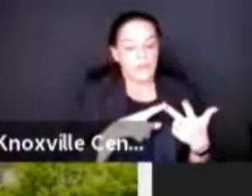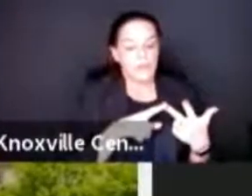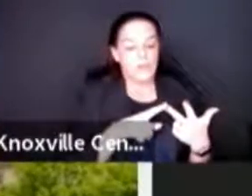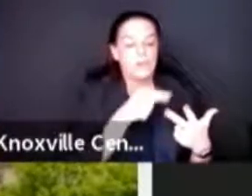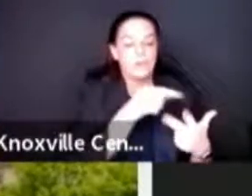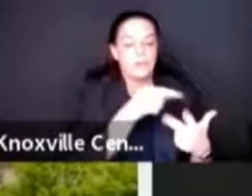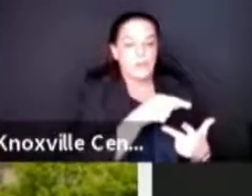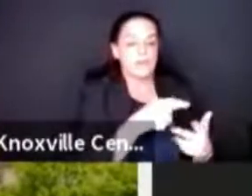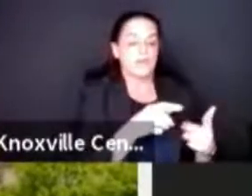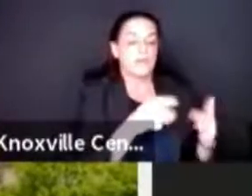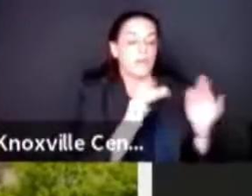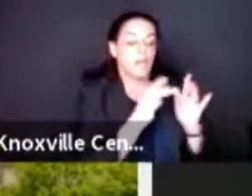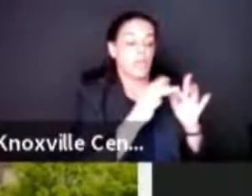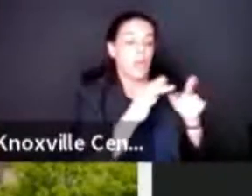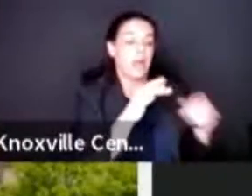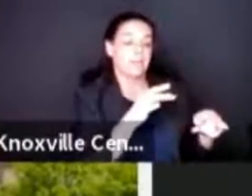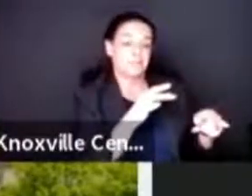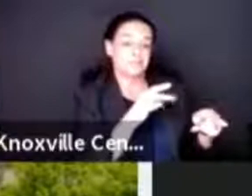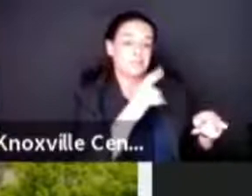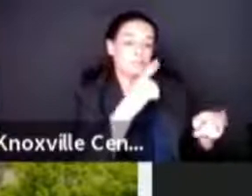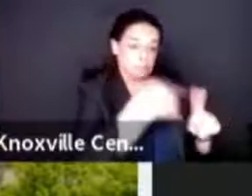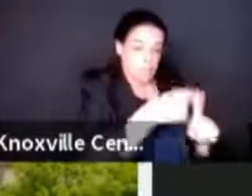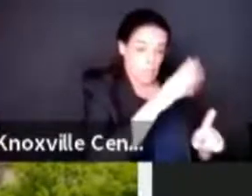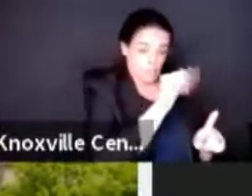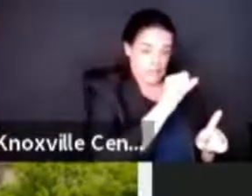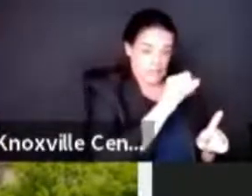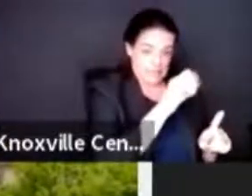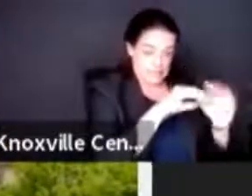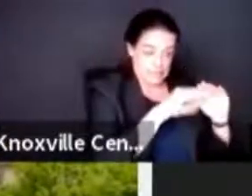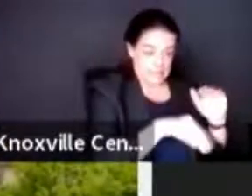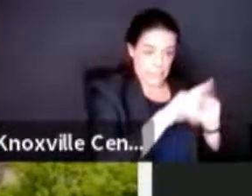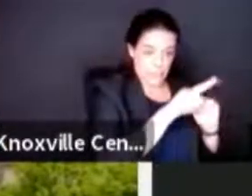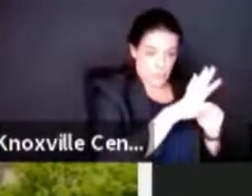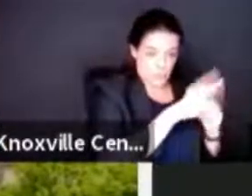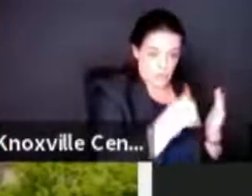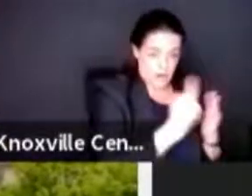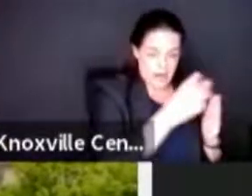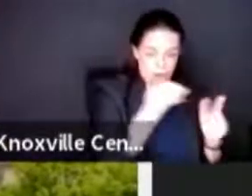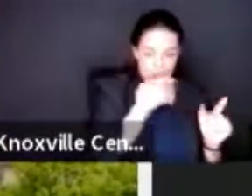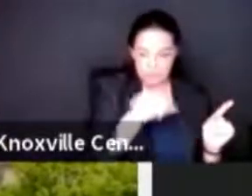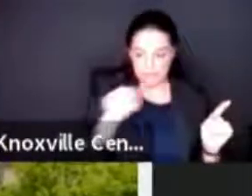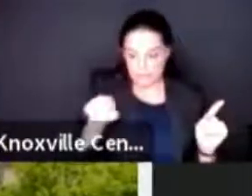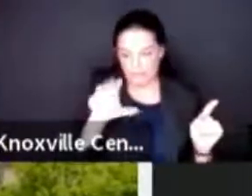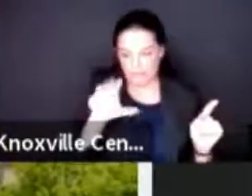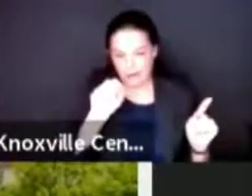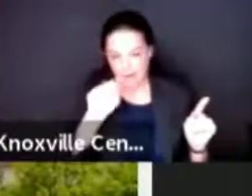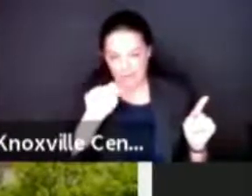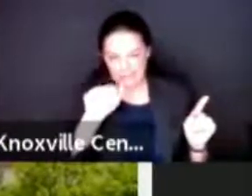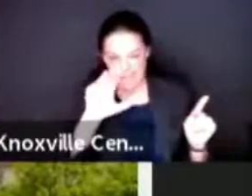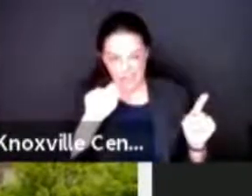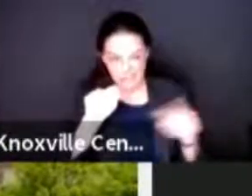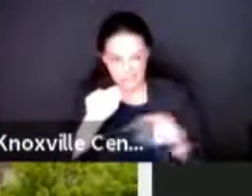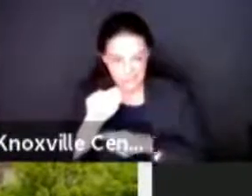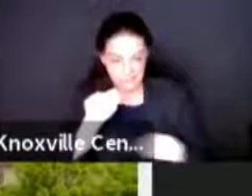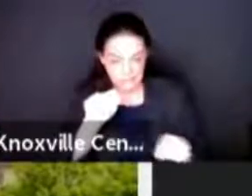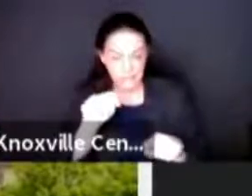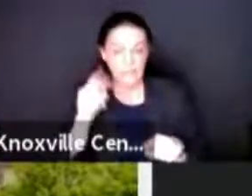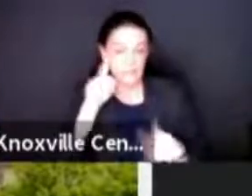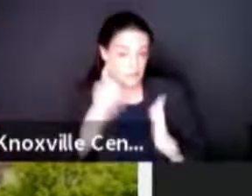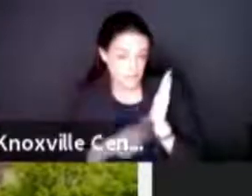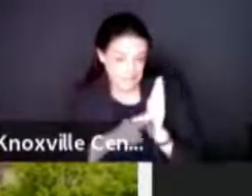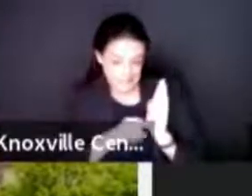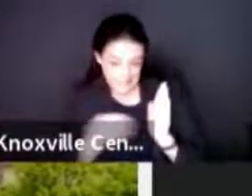capability. Based on our internal assessment of our capabilities and acknowledging the continued need to prioritize our case